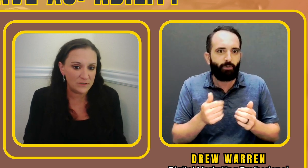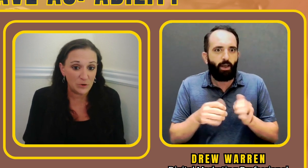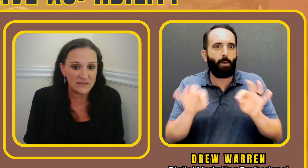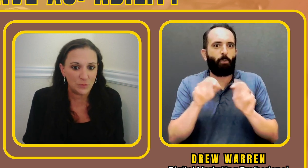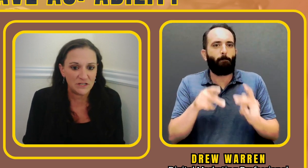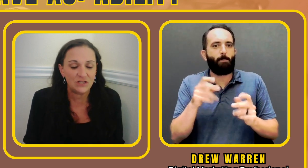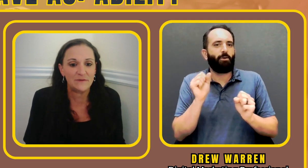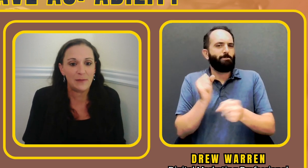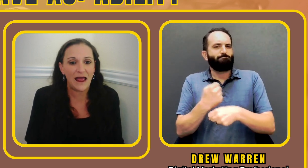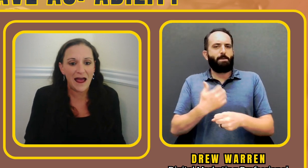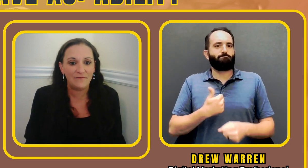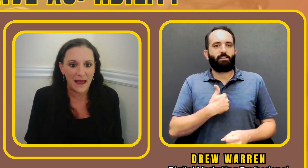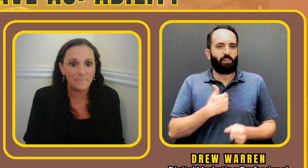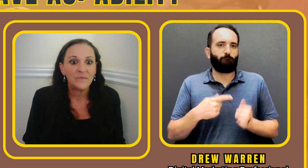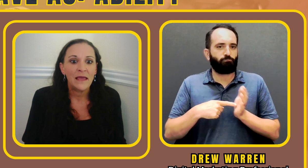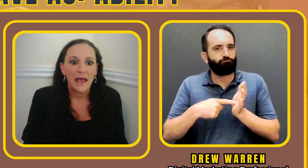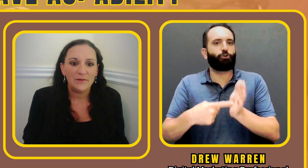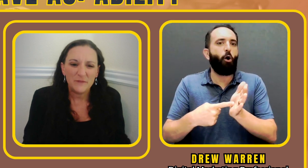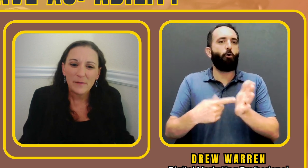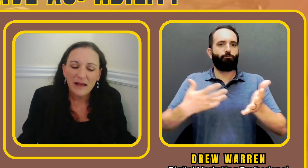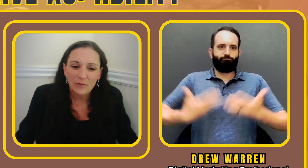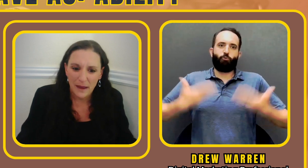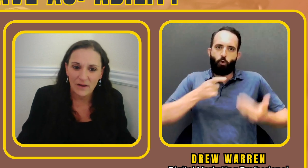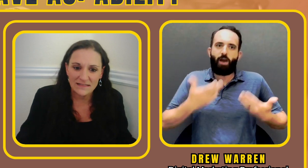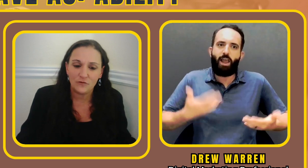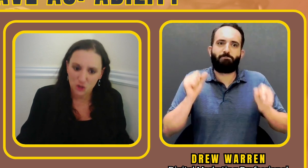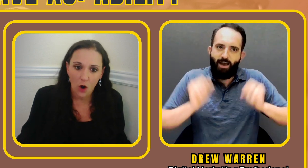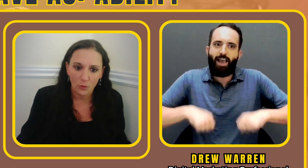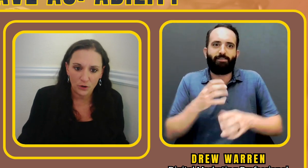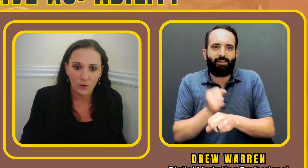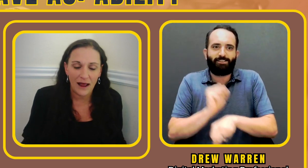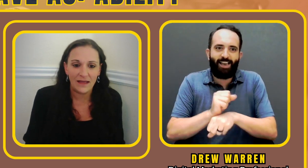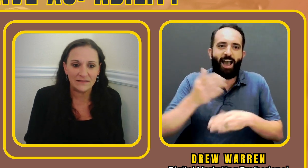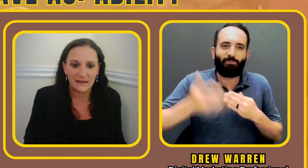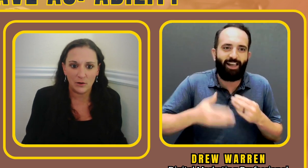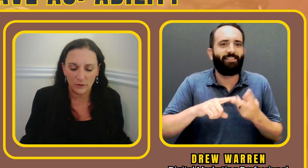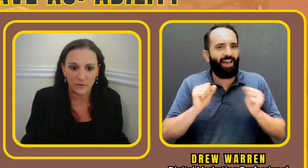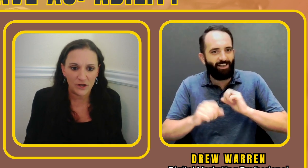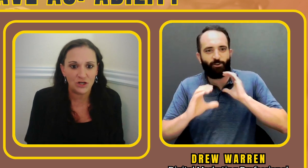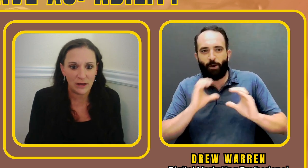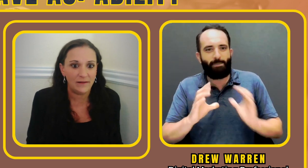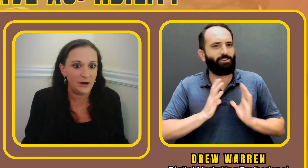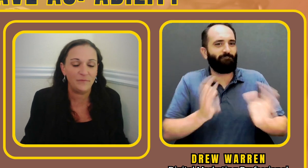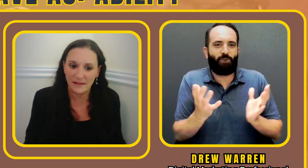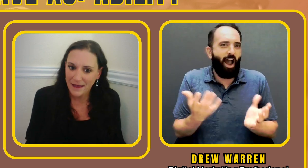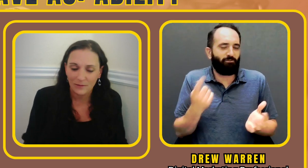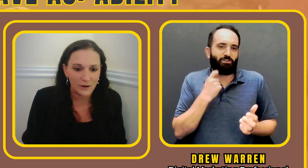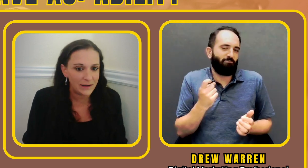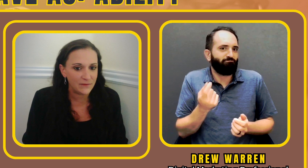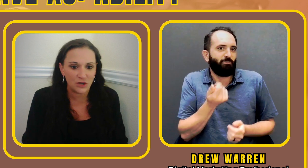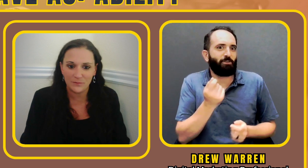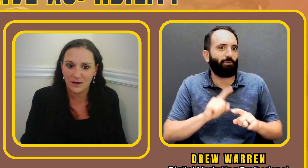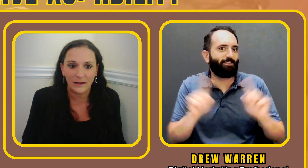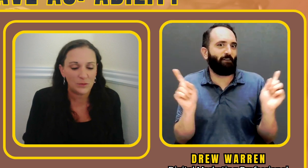people in more senior positions, being able to have that and being able to make myself shown, have that incidental information, getting there, be like, hey, look,